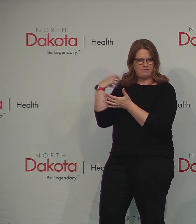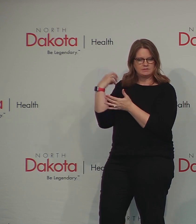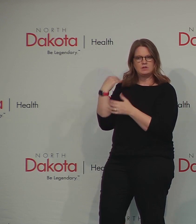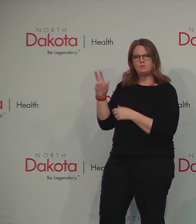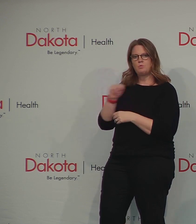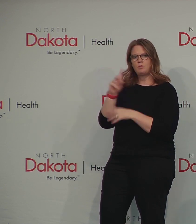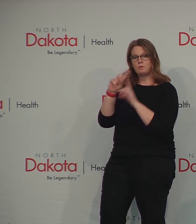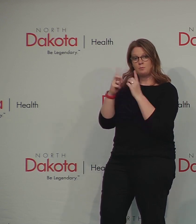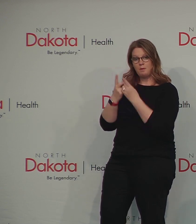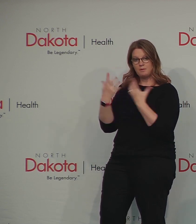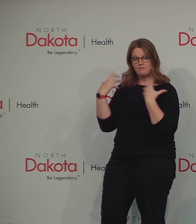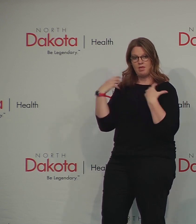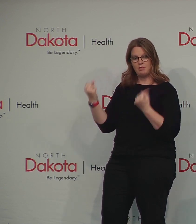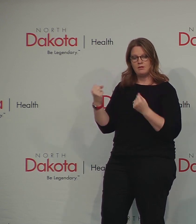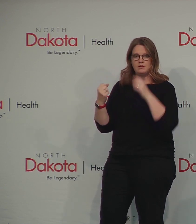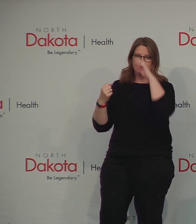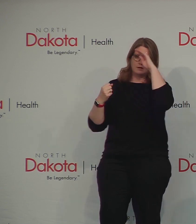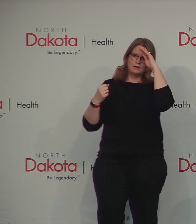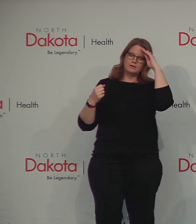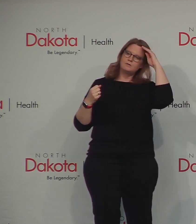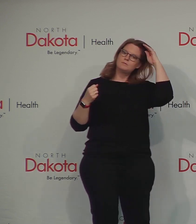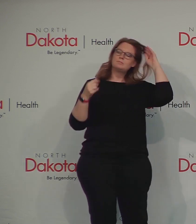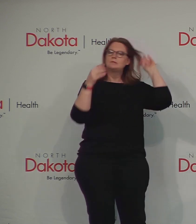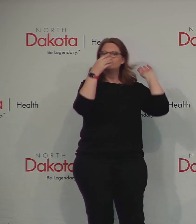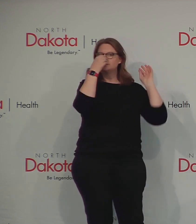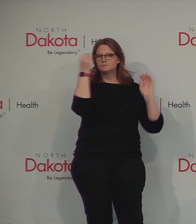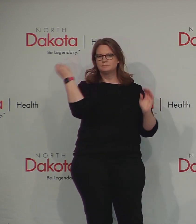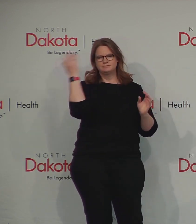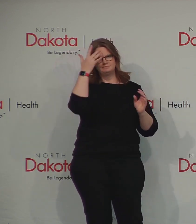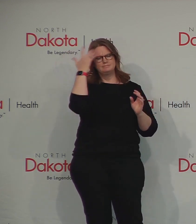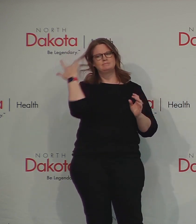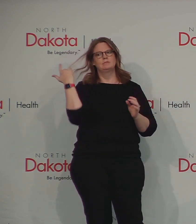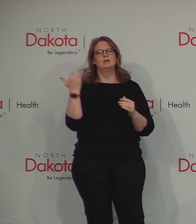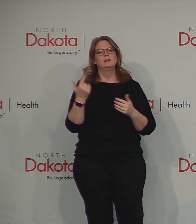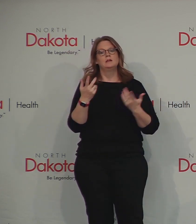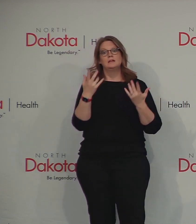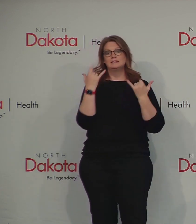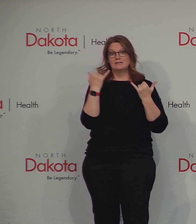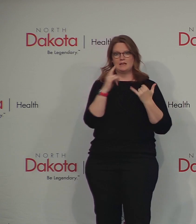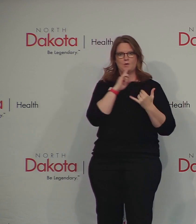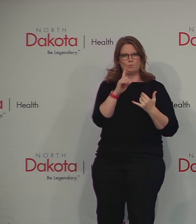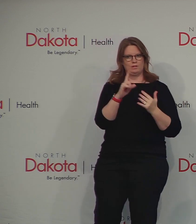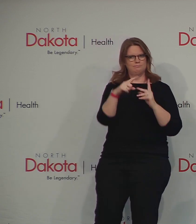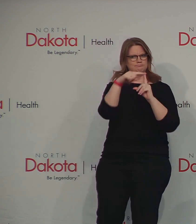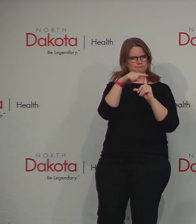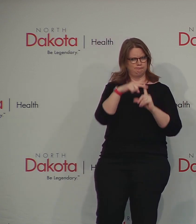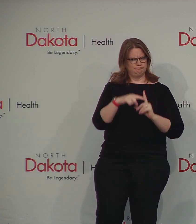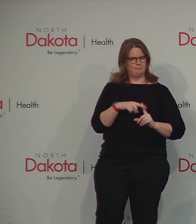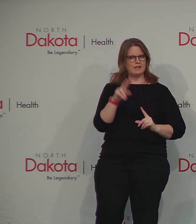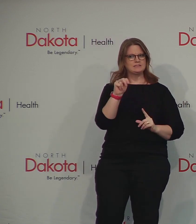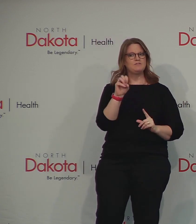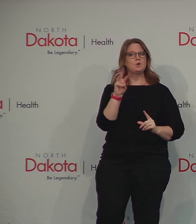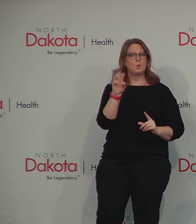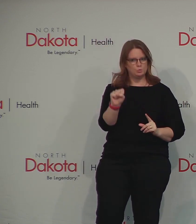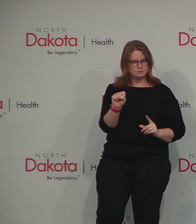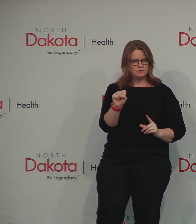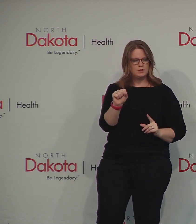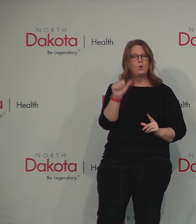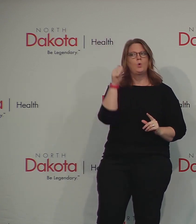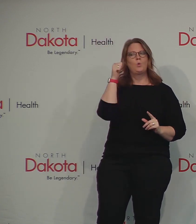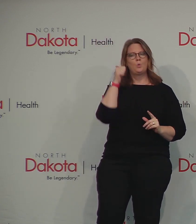Department of Health. By and large today, we've got a lot of really good news, and this is good news